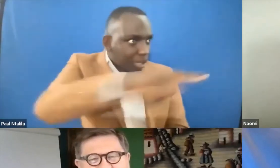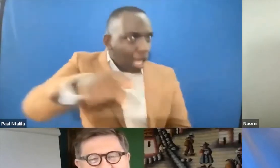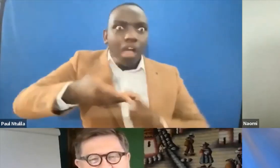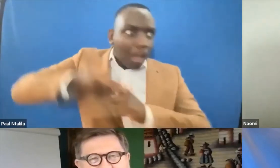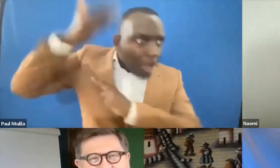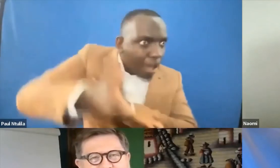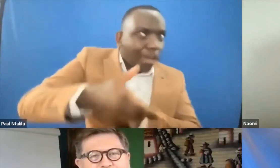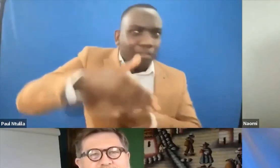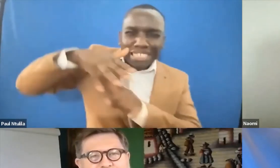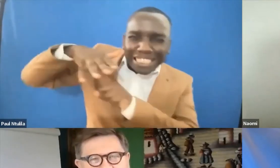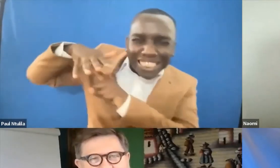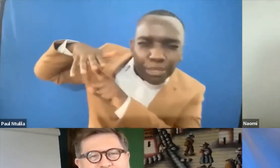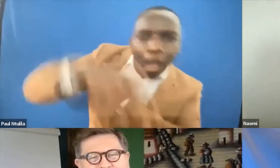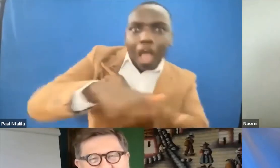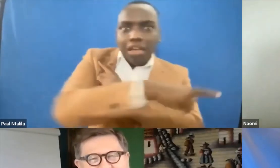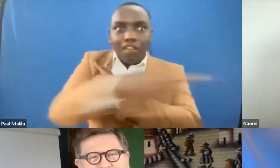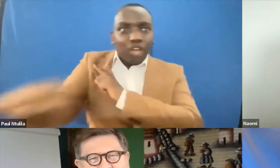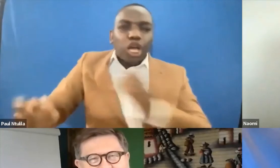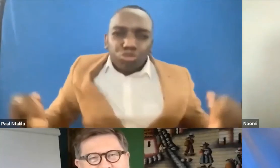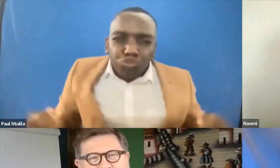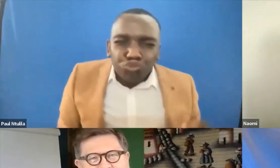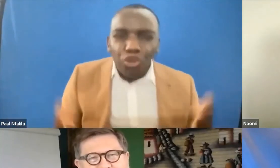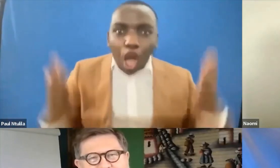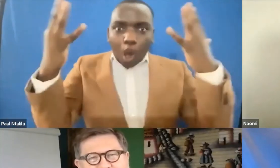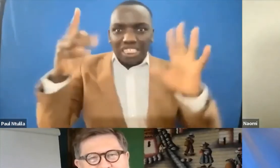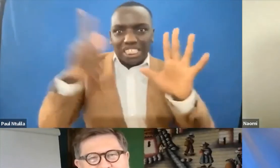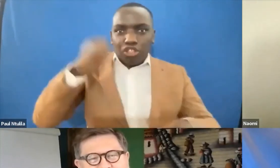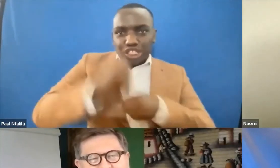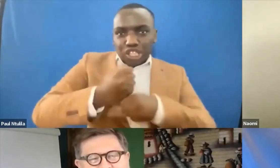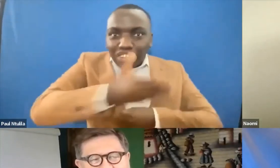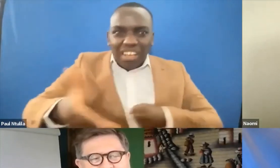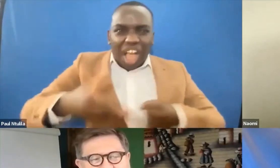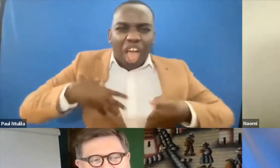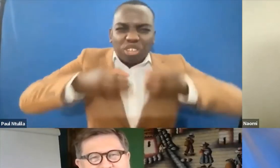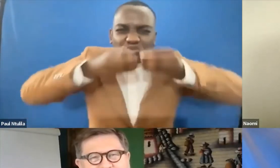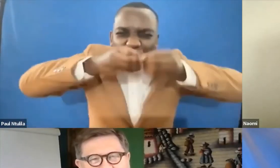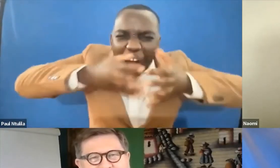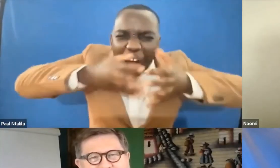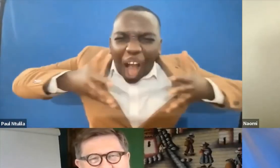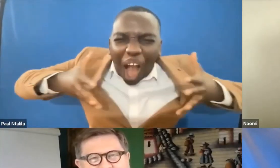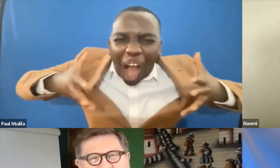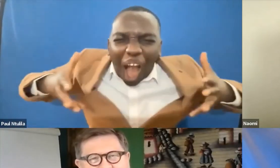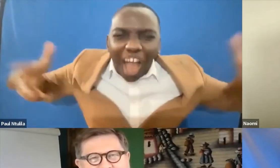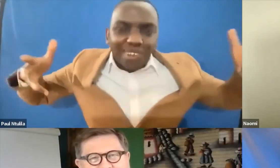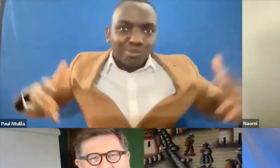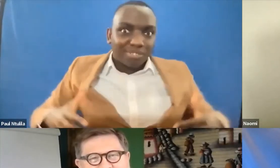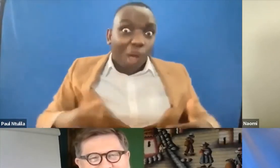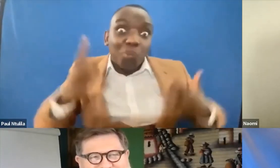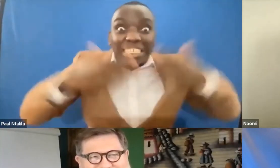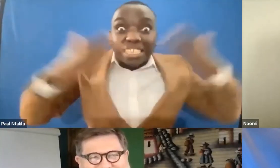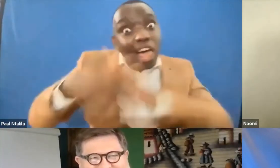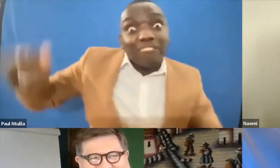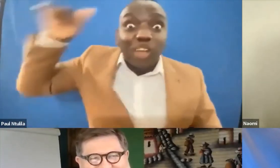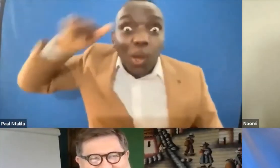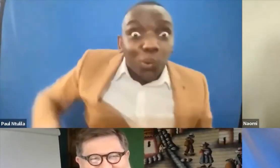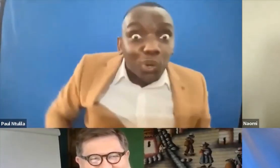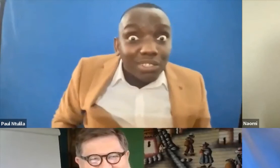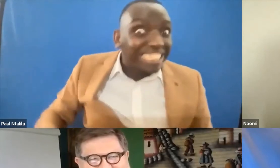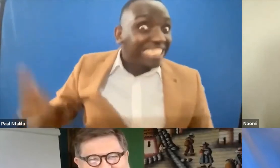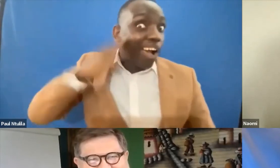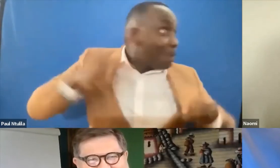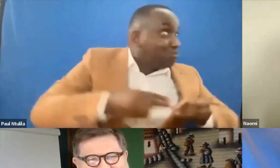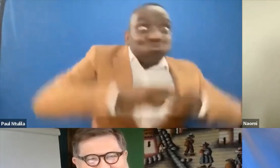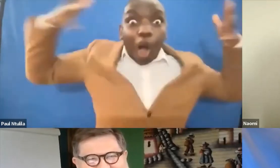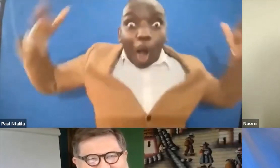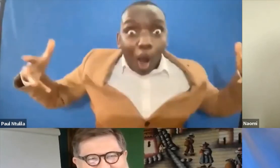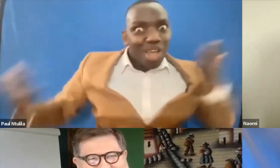You have that power. We are handing it on to you. We are handing that influence and that ability onto you to